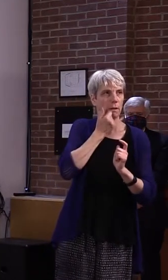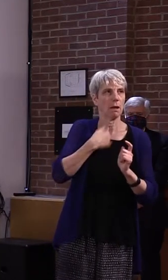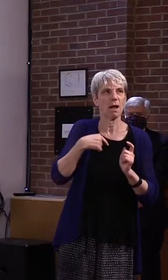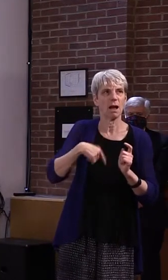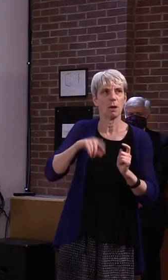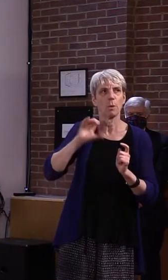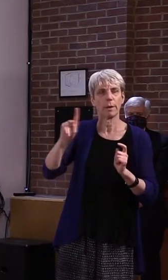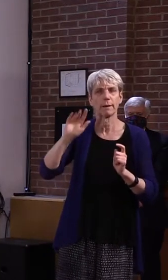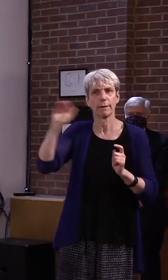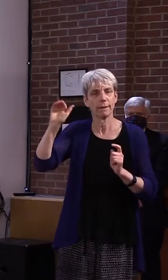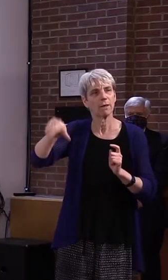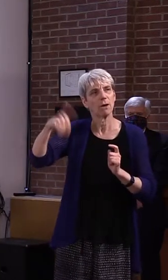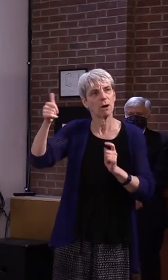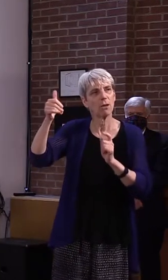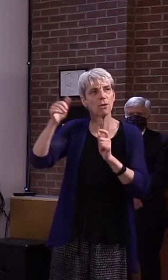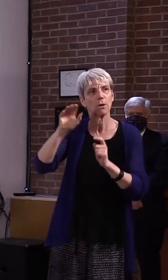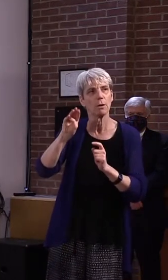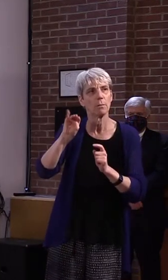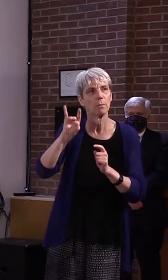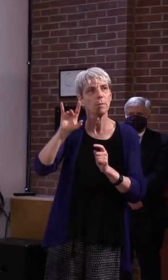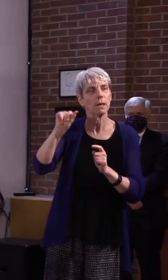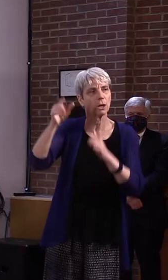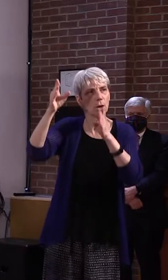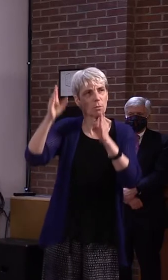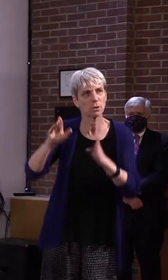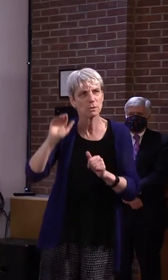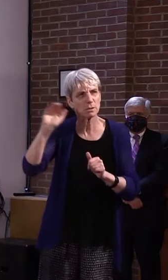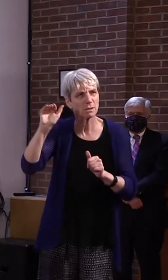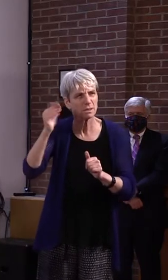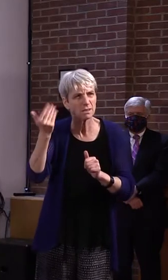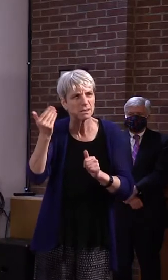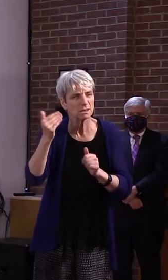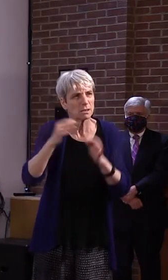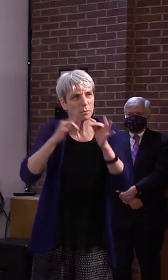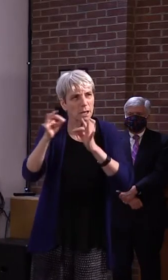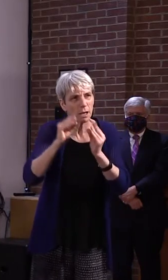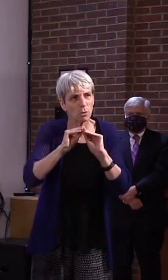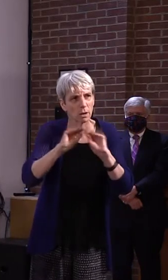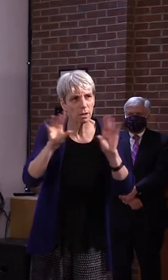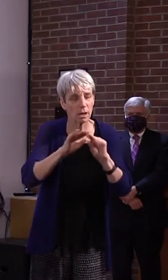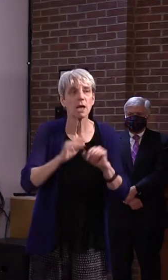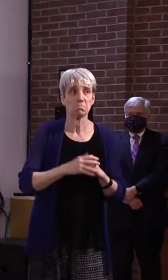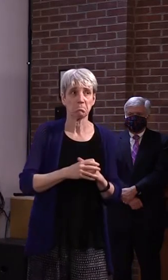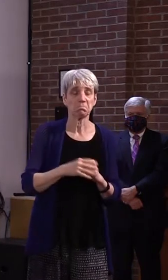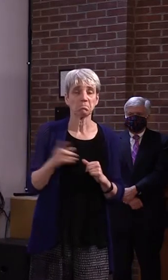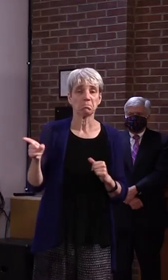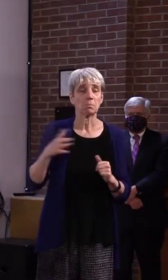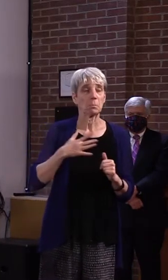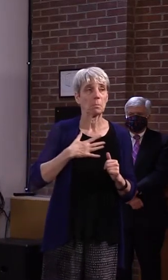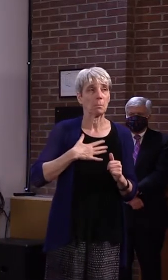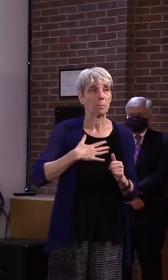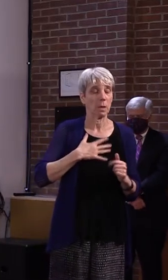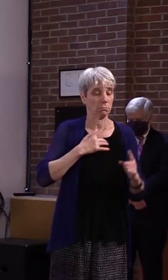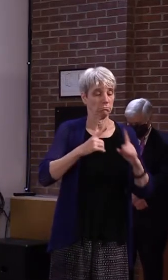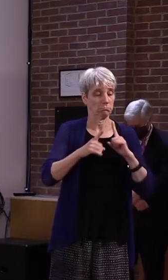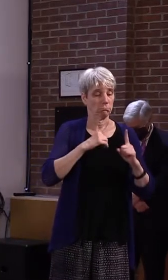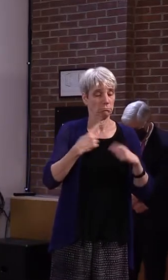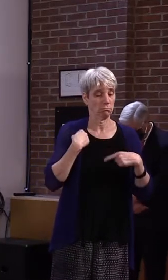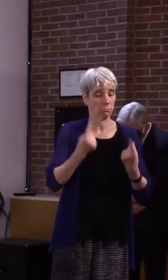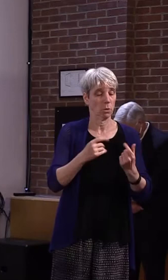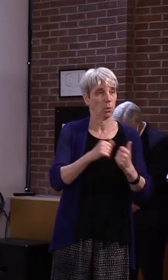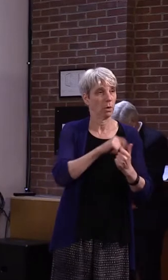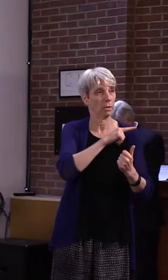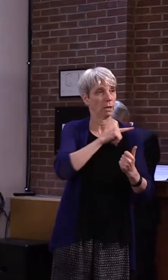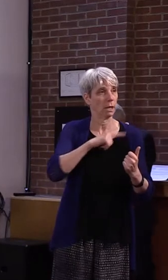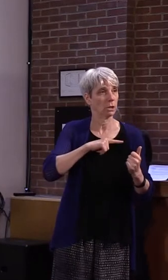and get a better understanding of where that's coming from. Again, in my conversations with